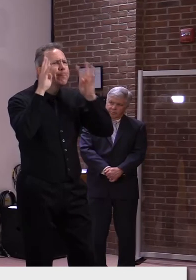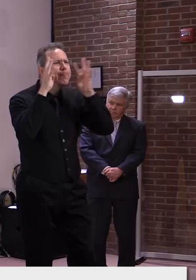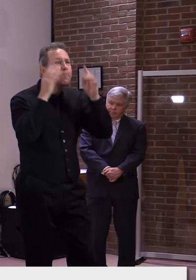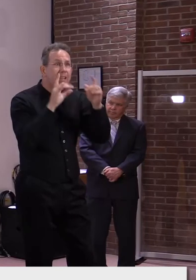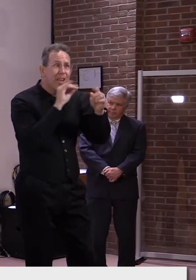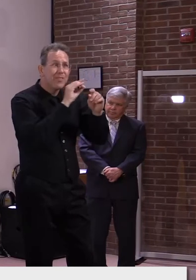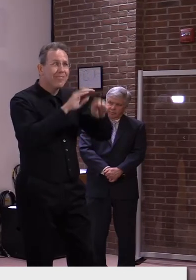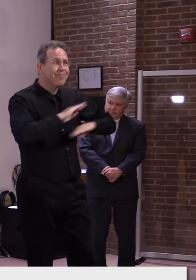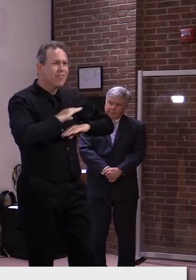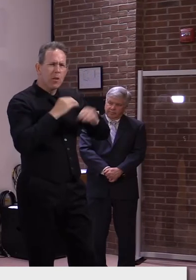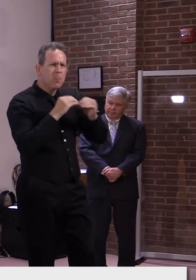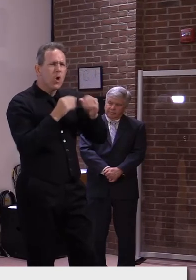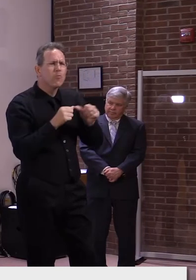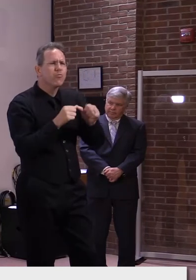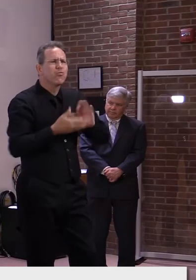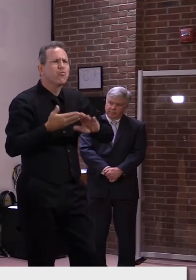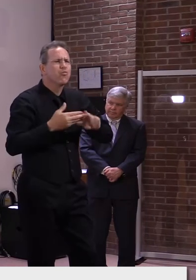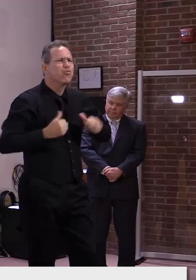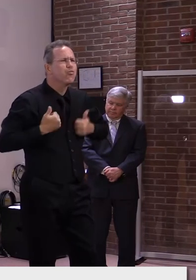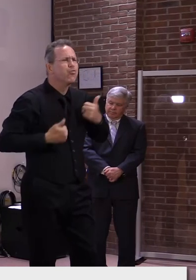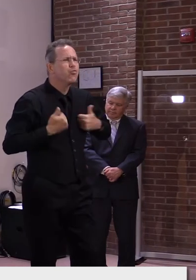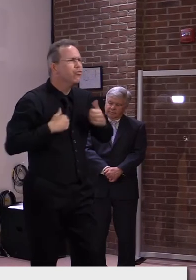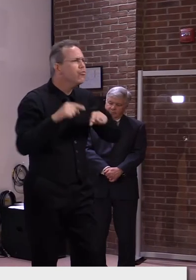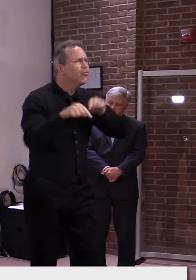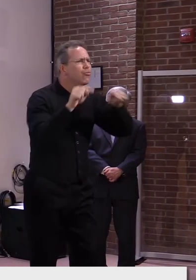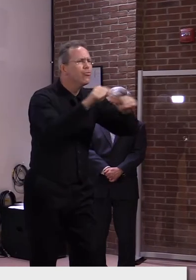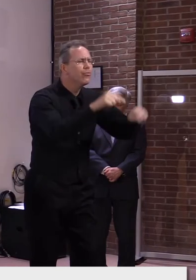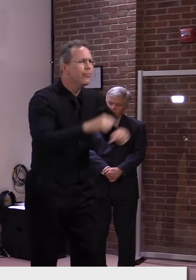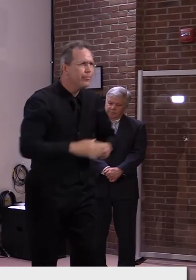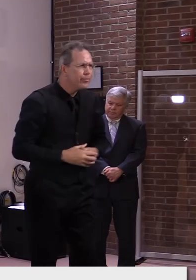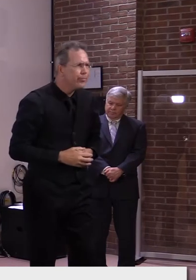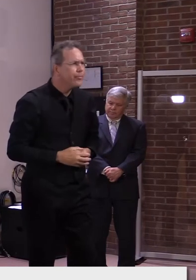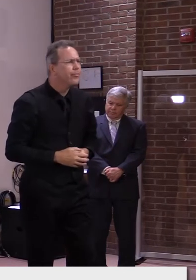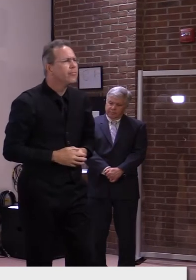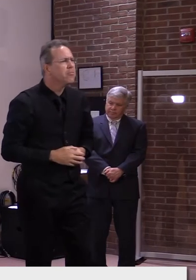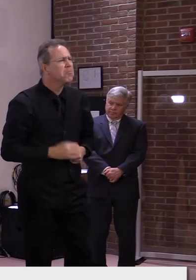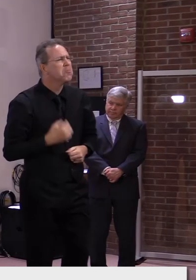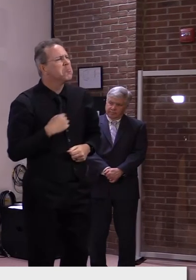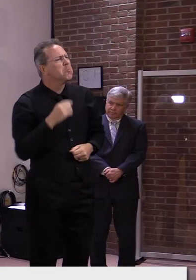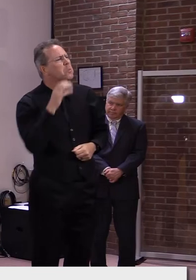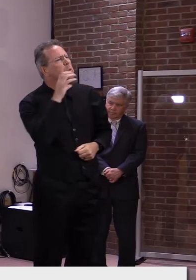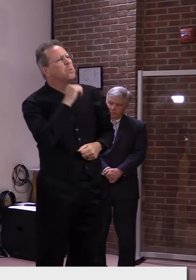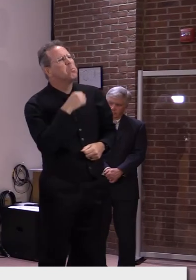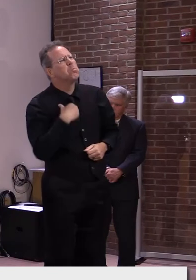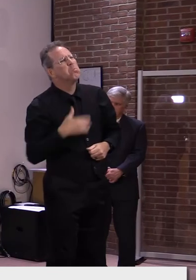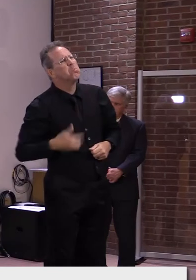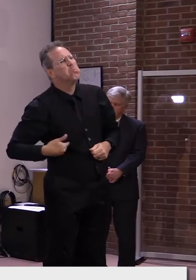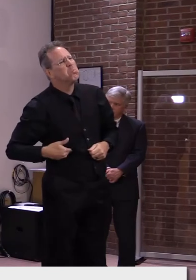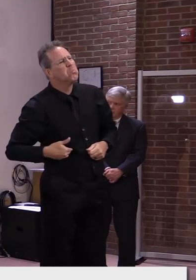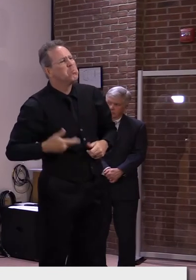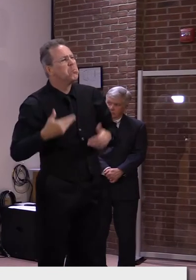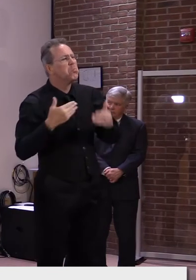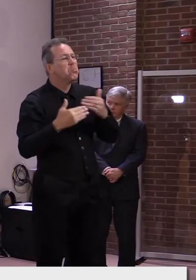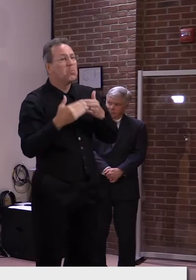time. I would assume that we'll see something maybe even for a younger